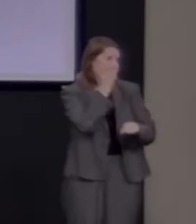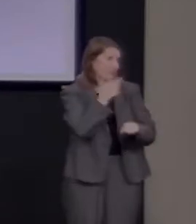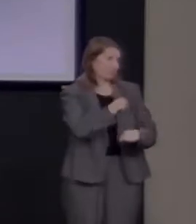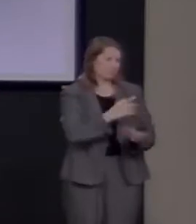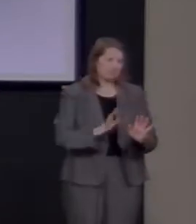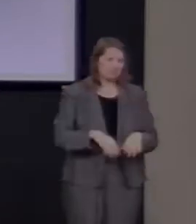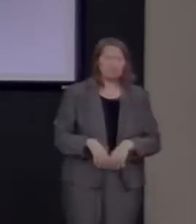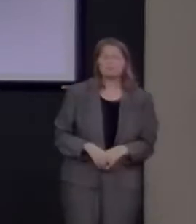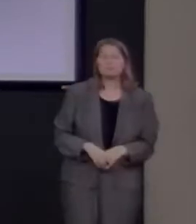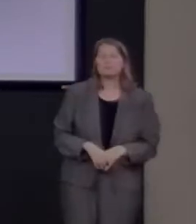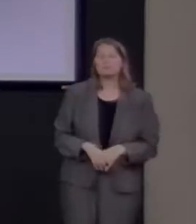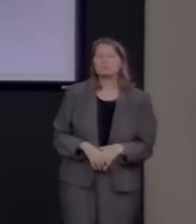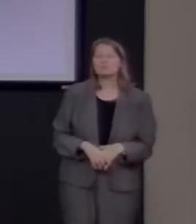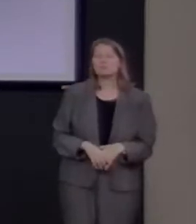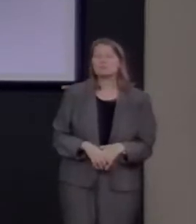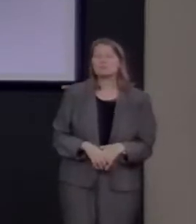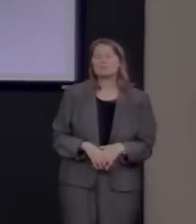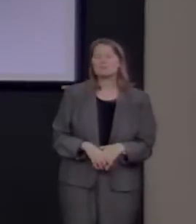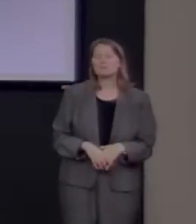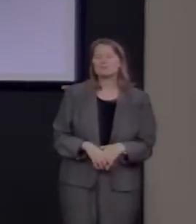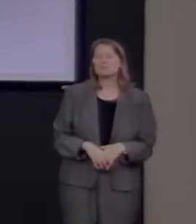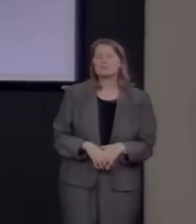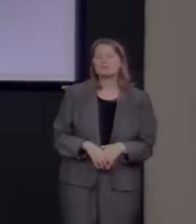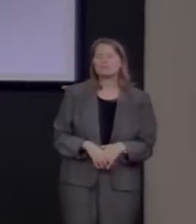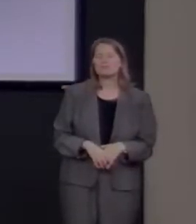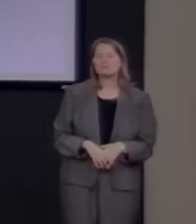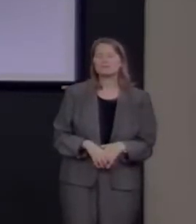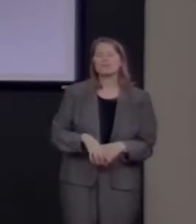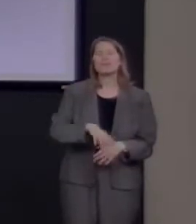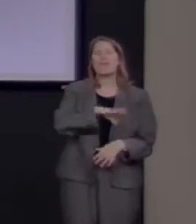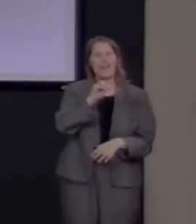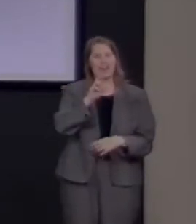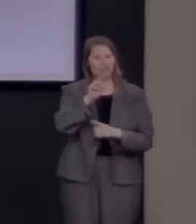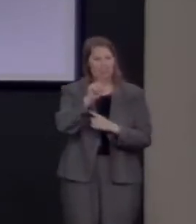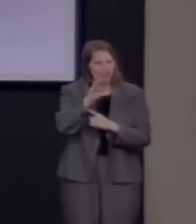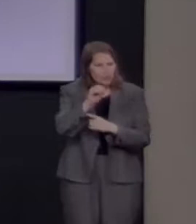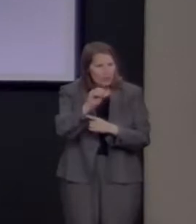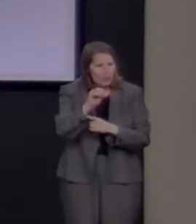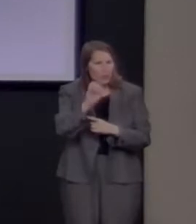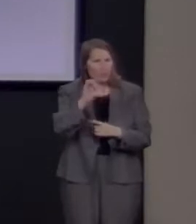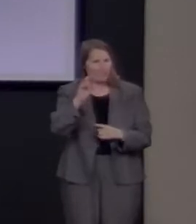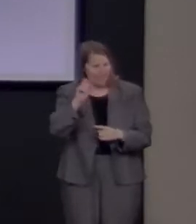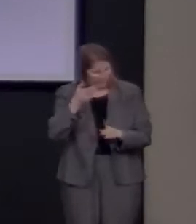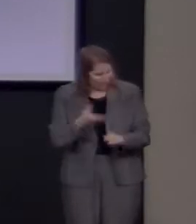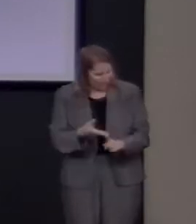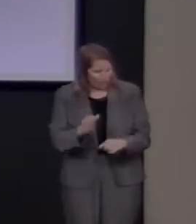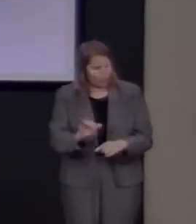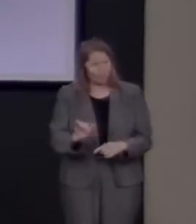processing. She also found that it exhibited a ratio effect, so